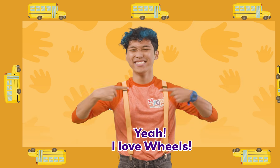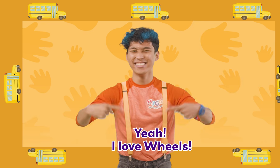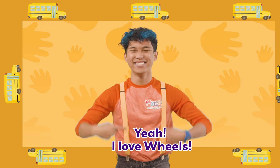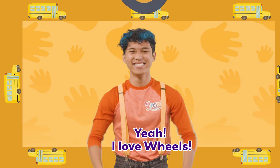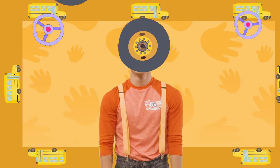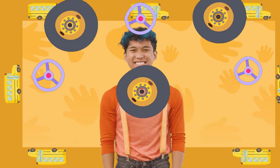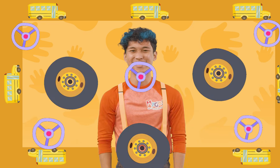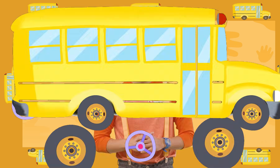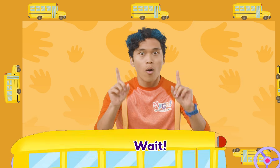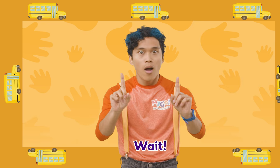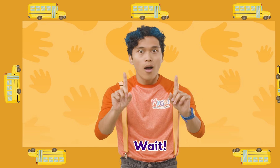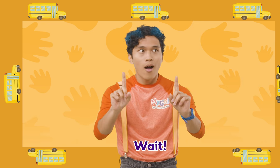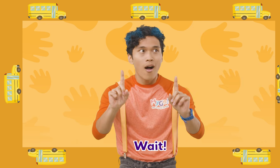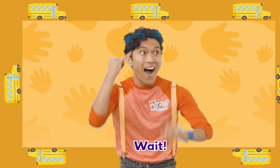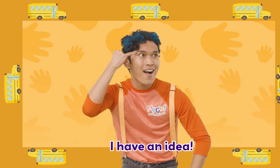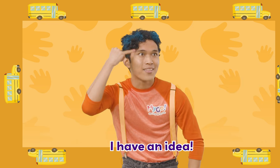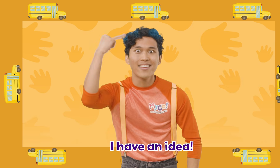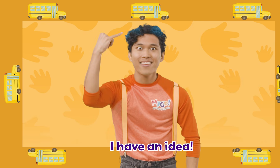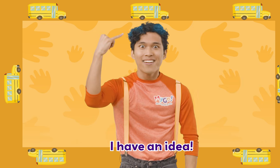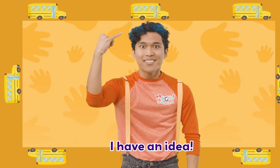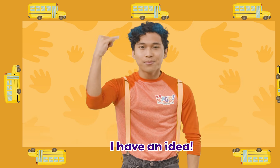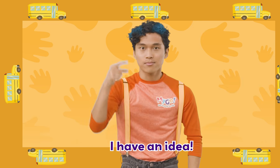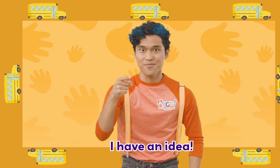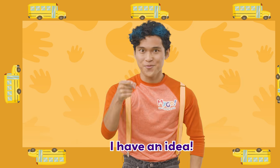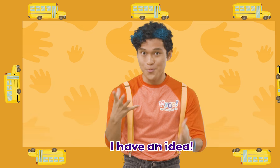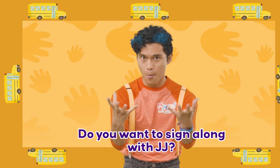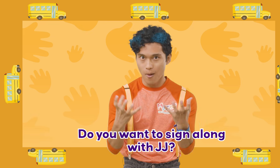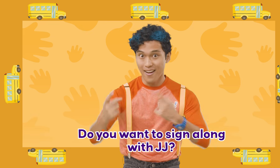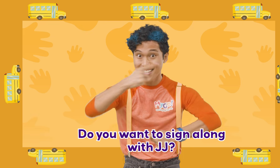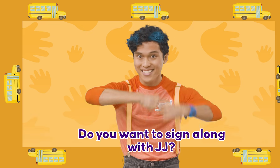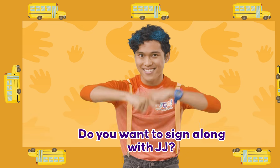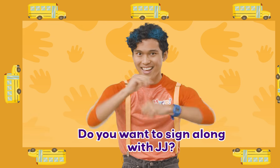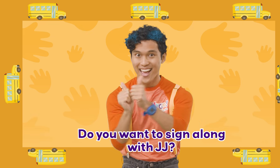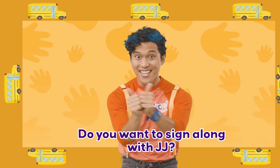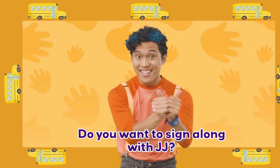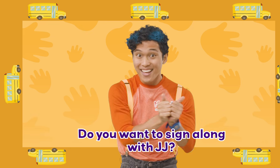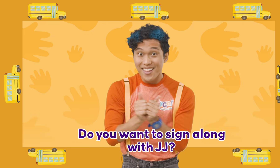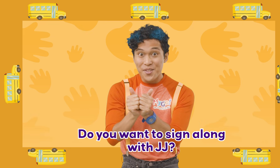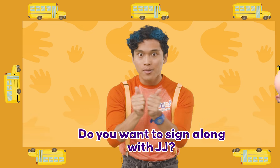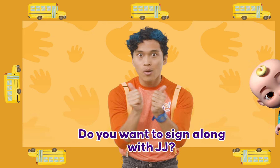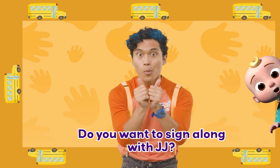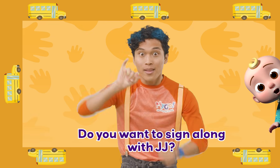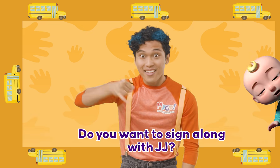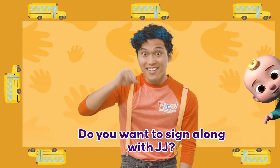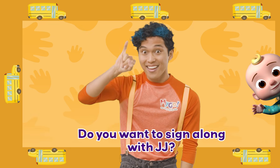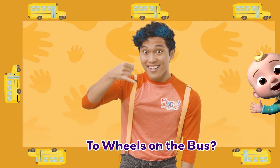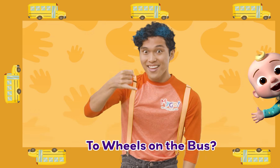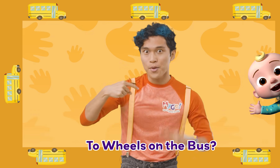wheels. Wait, I have an idea. Do you want to sign along with JJ to Wheels